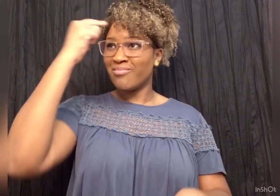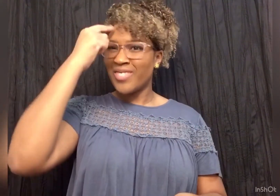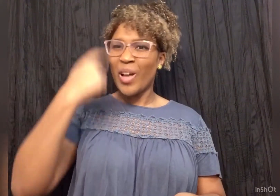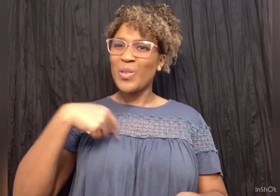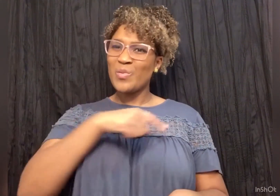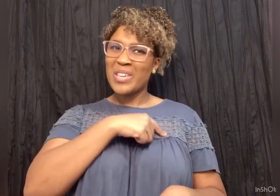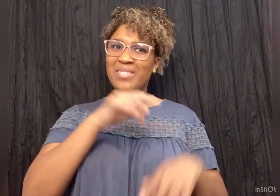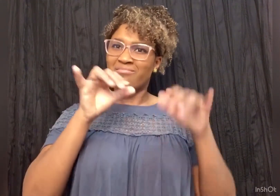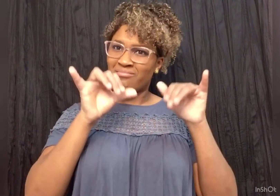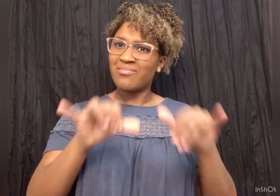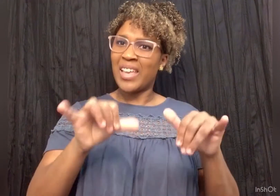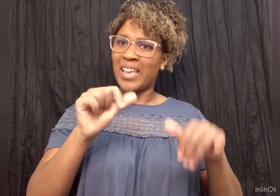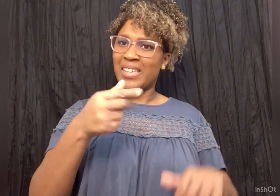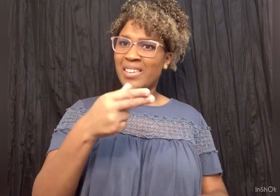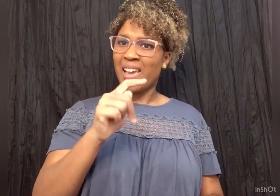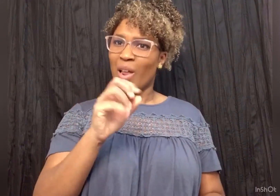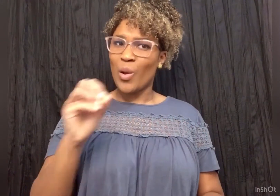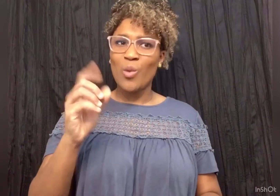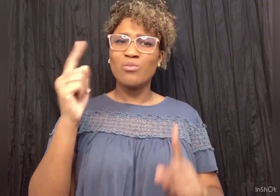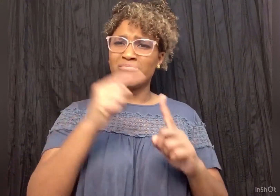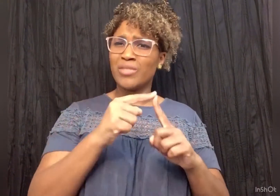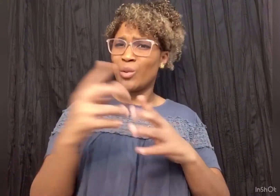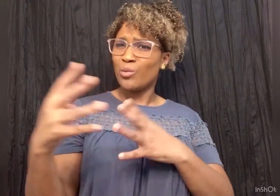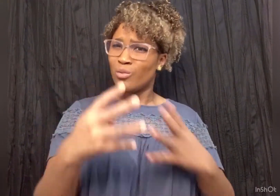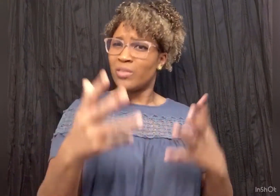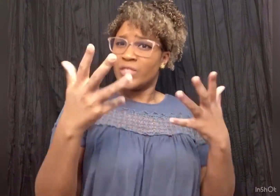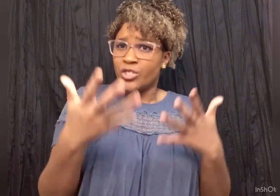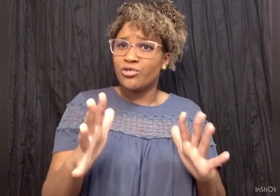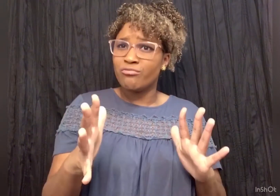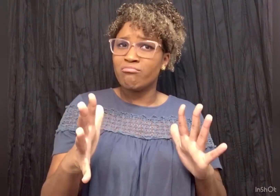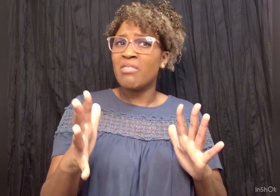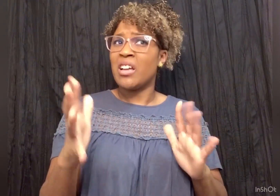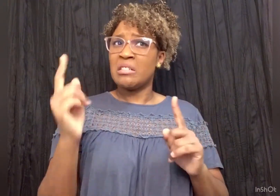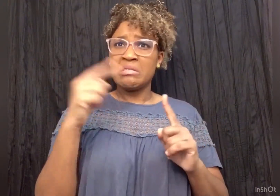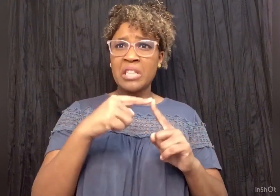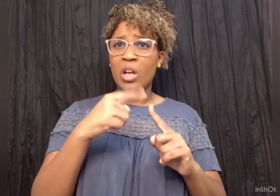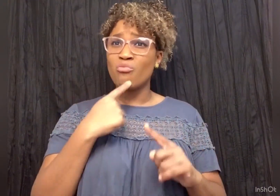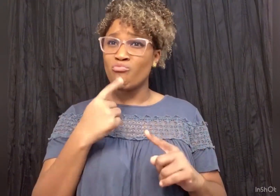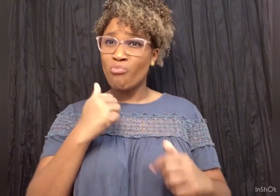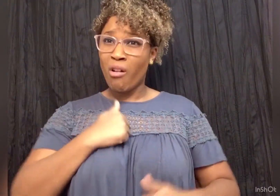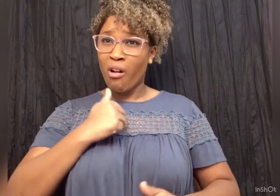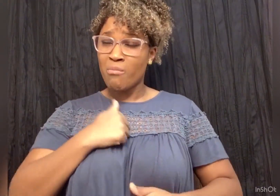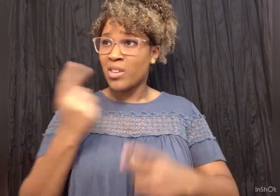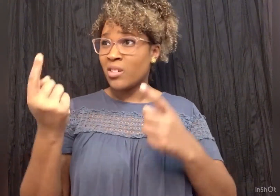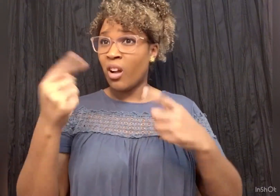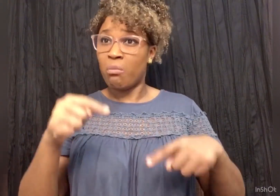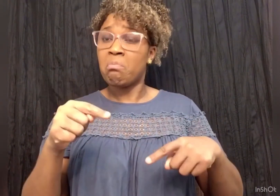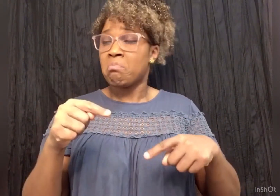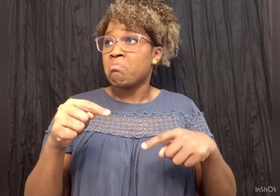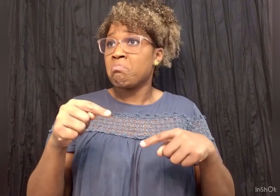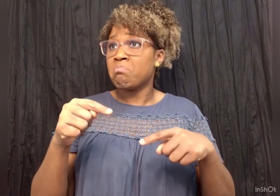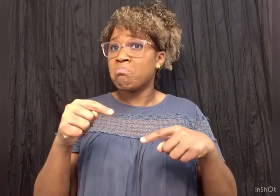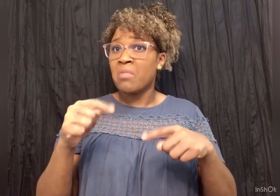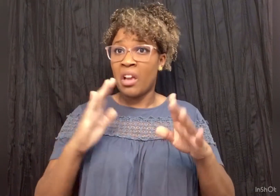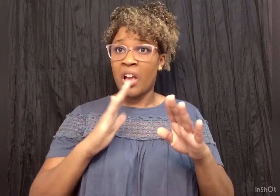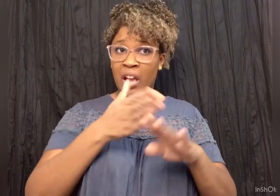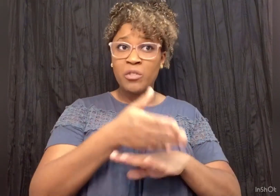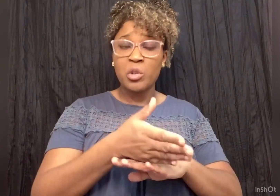the ghetto until the end of the war, until the arrival of the Red Army. Afterward, everything would be